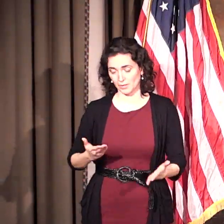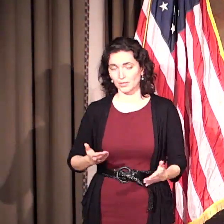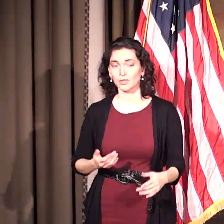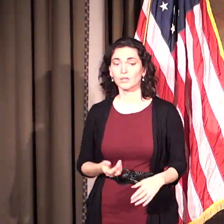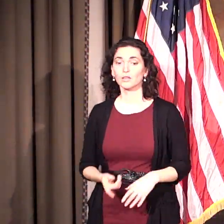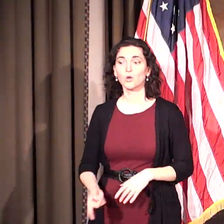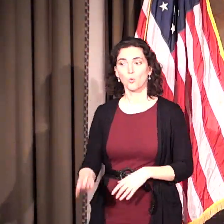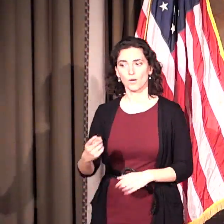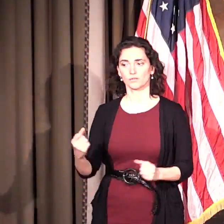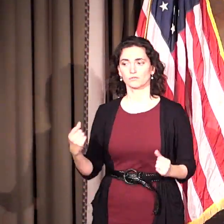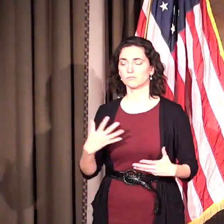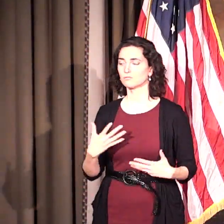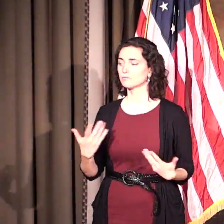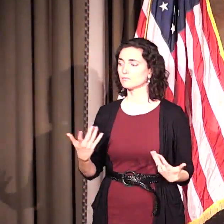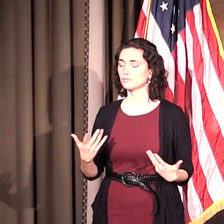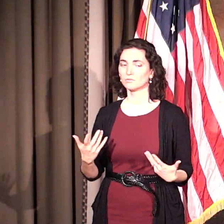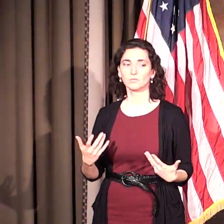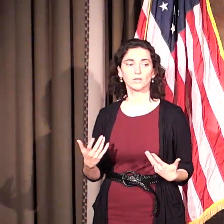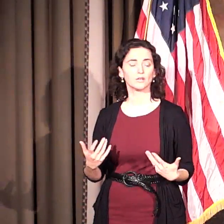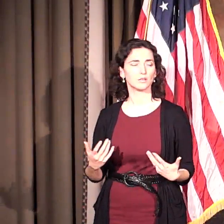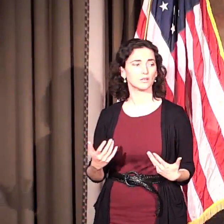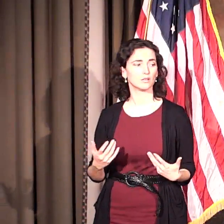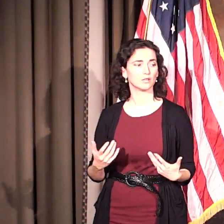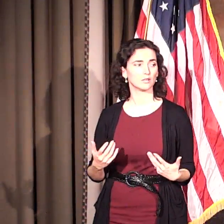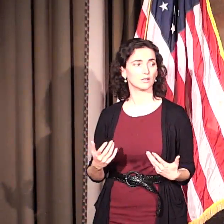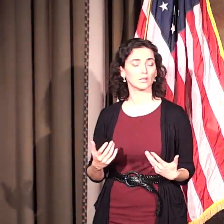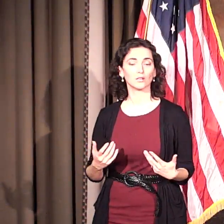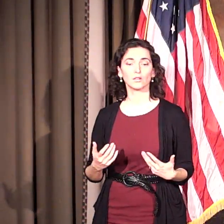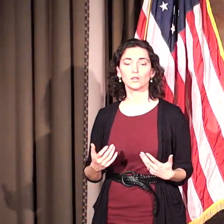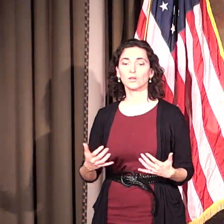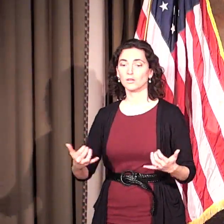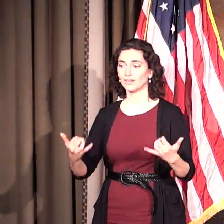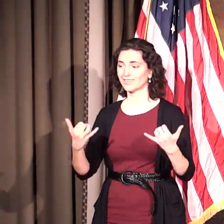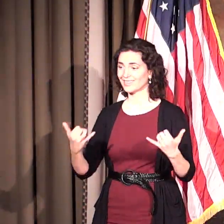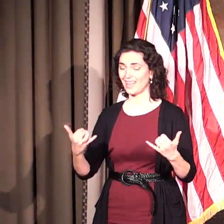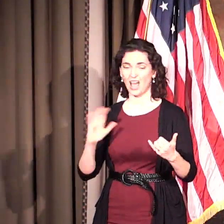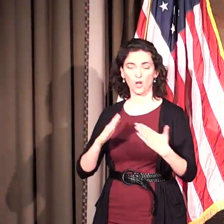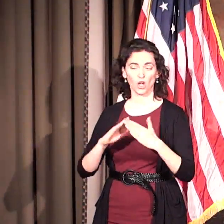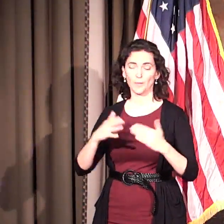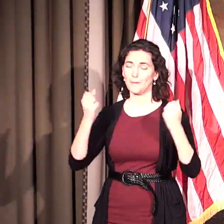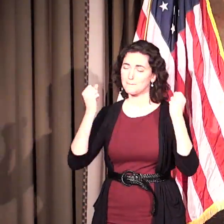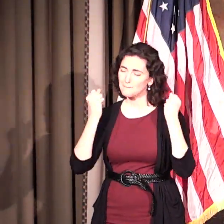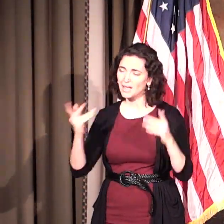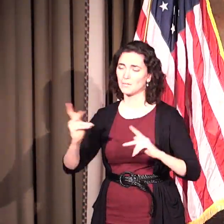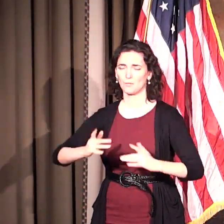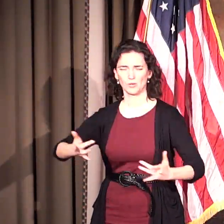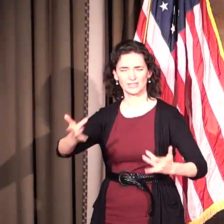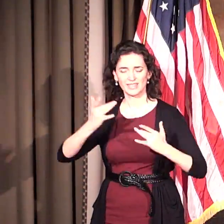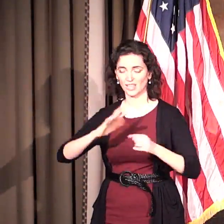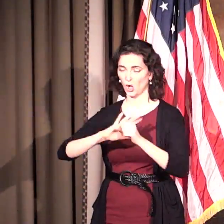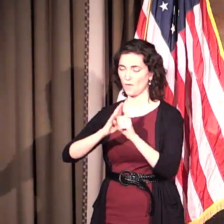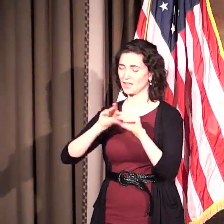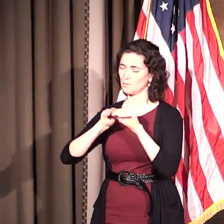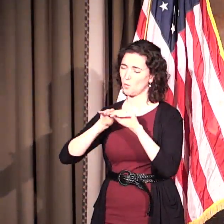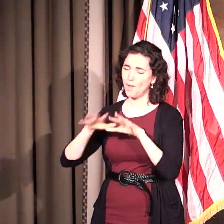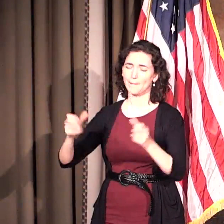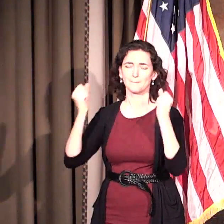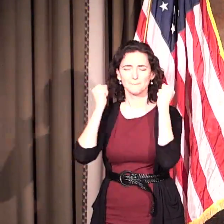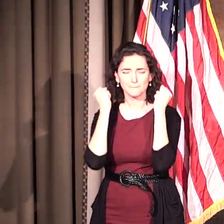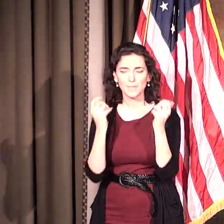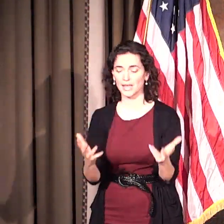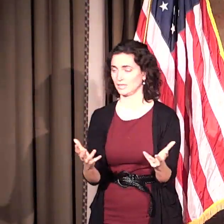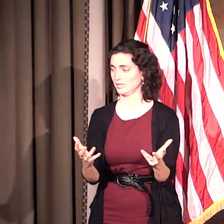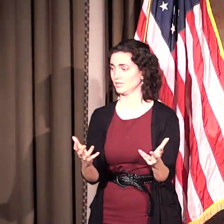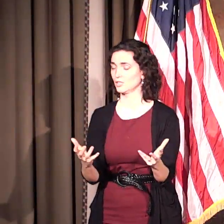alarming thing is just the sheer degree of disease burden in our communities. The amount of COVID in our communities continues